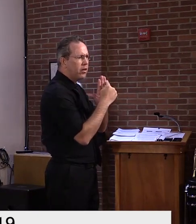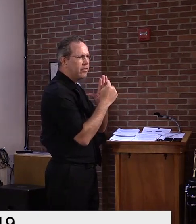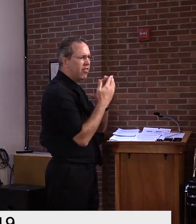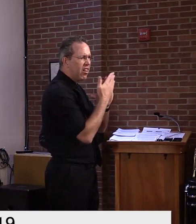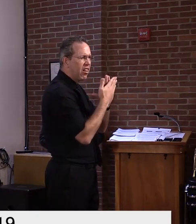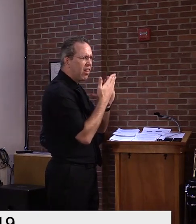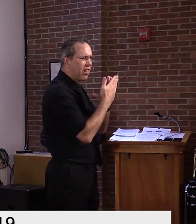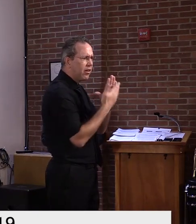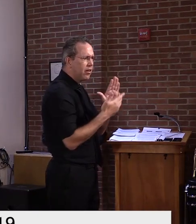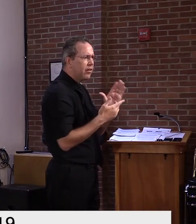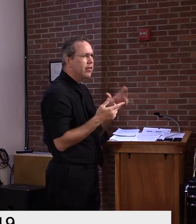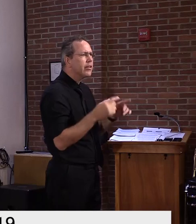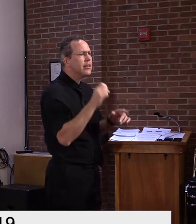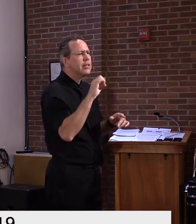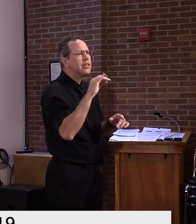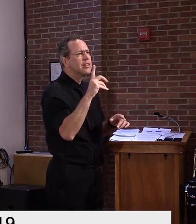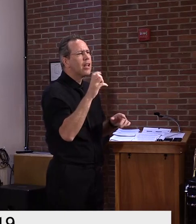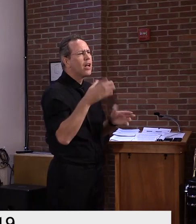seem to have ceased now.